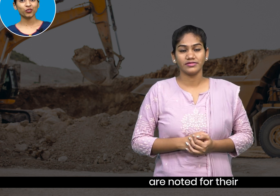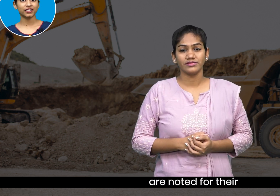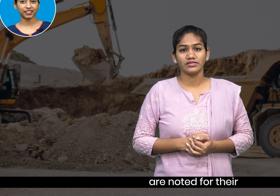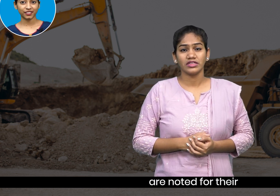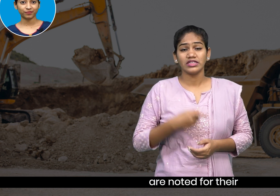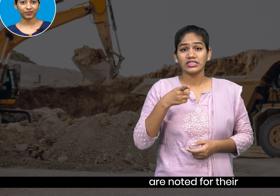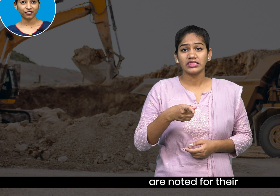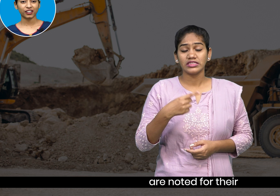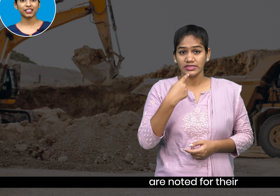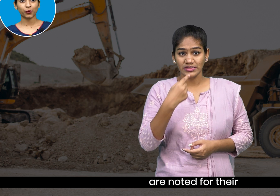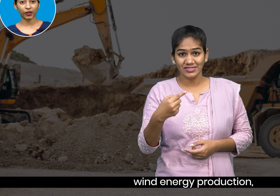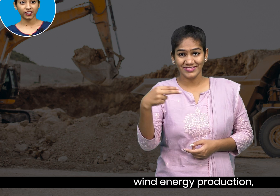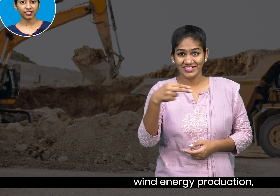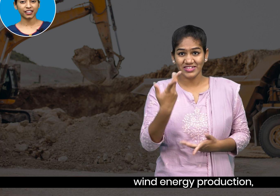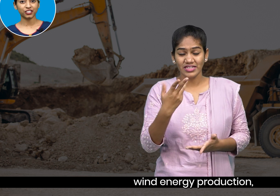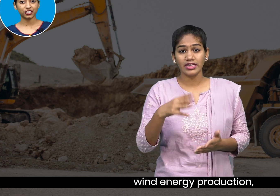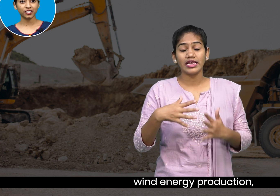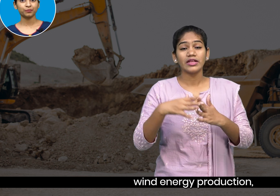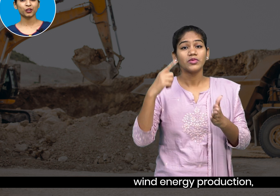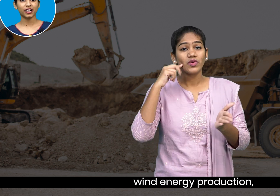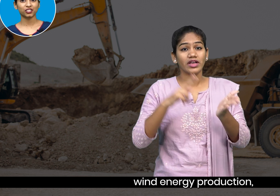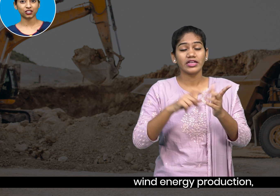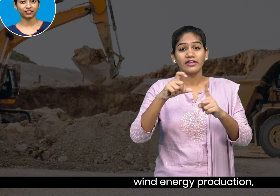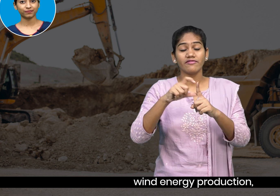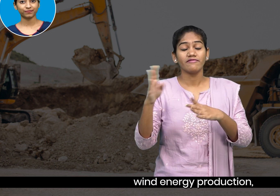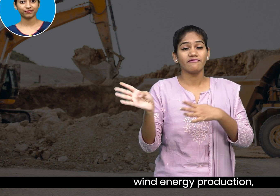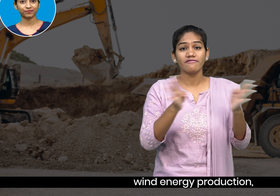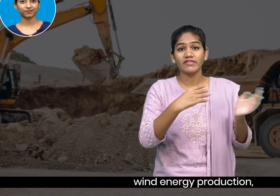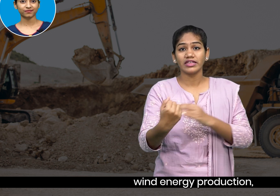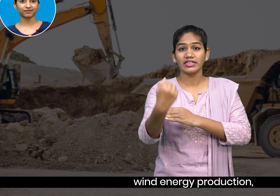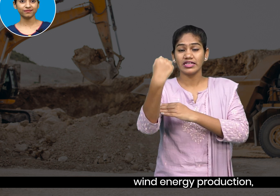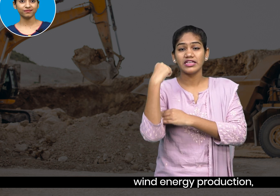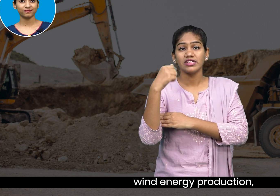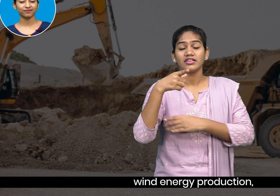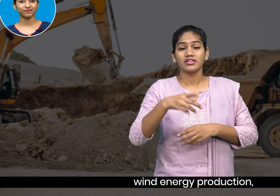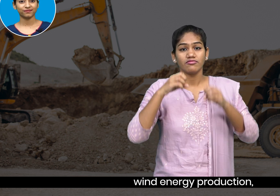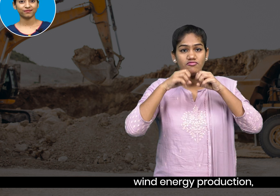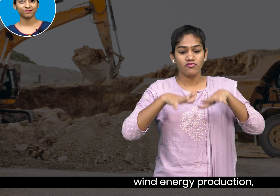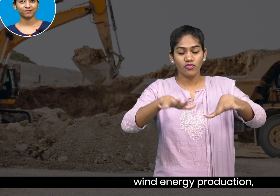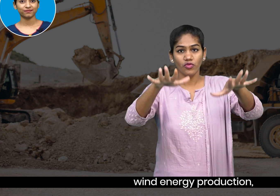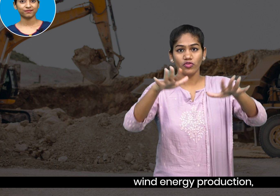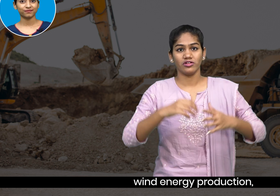are noted for their wind energy production.